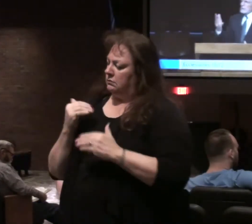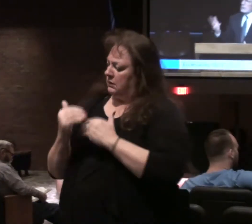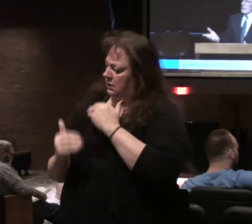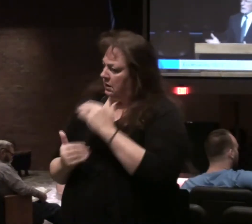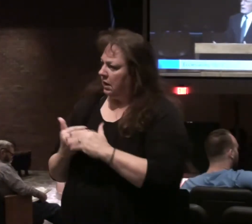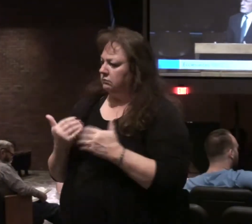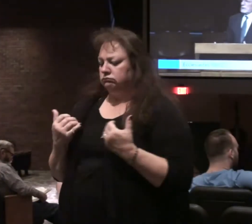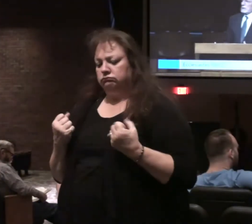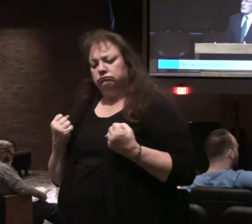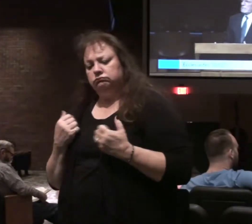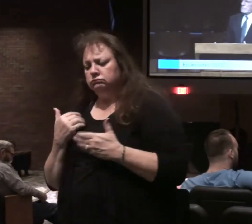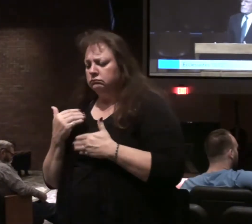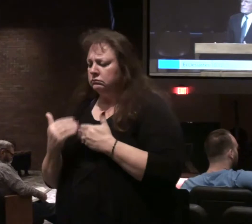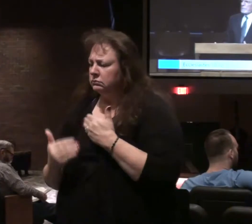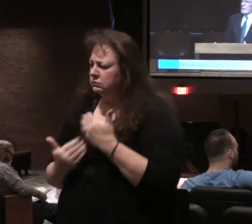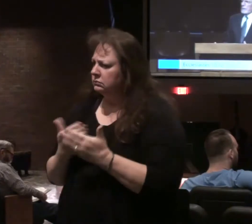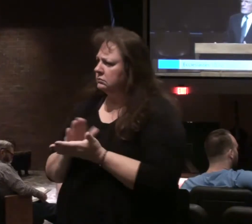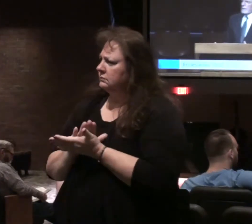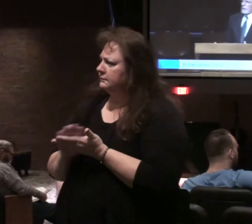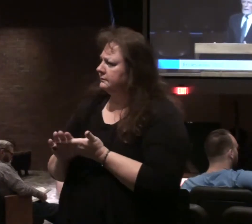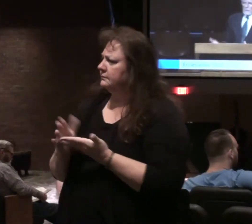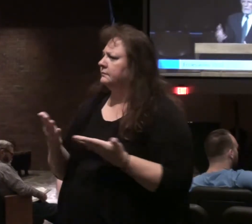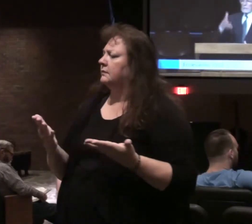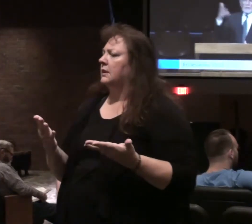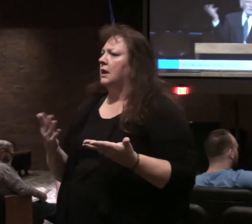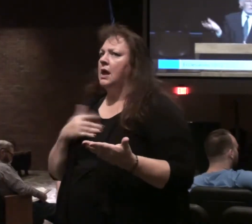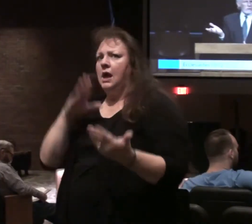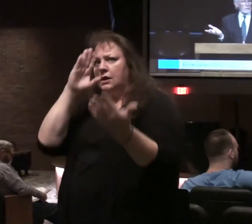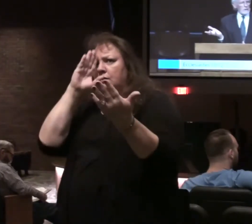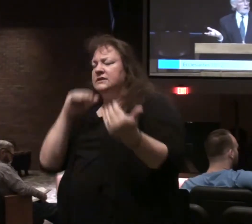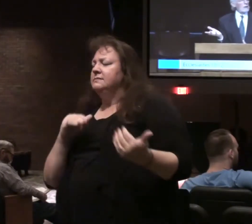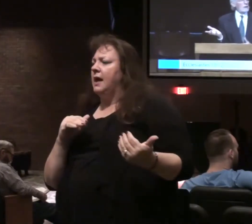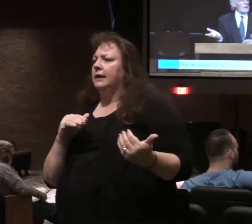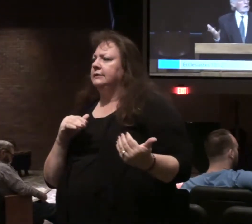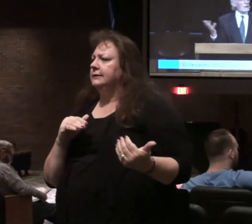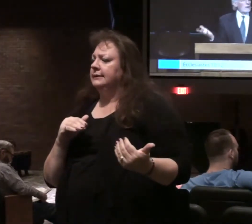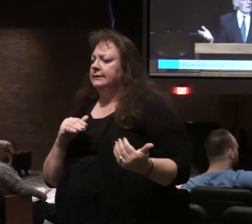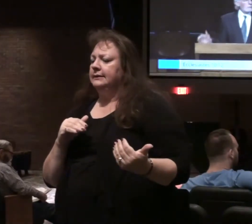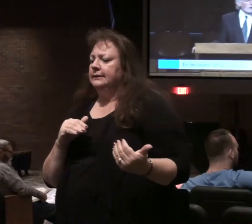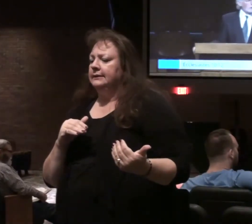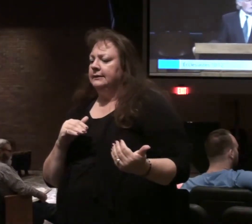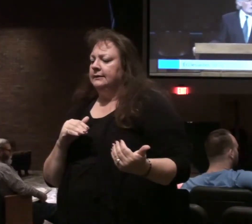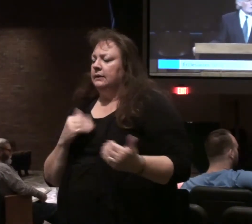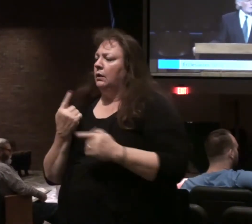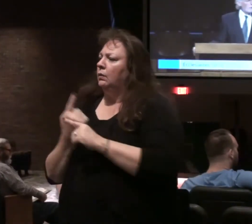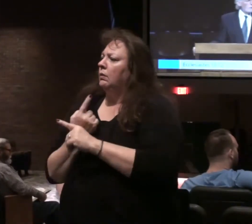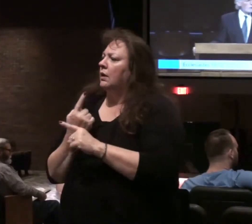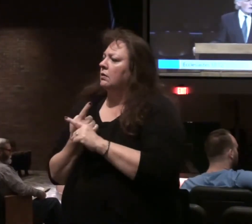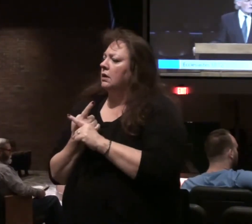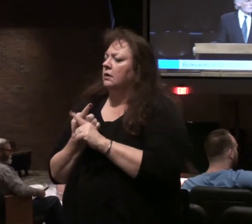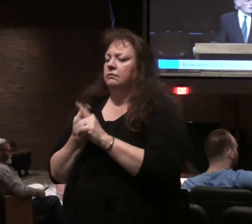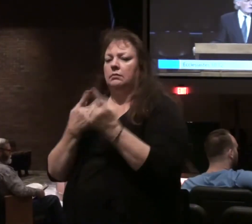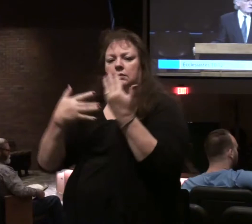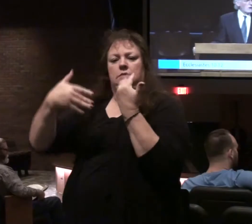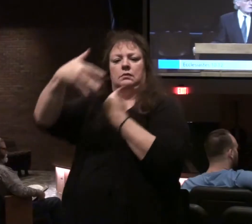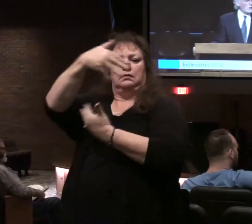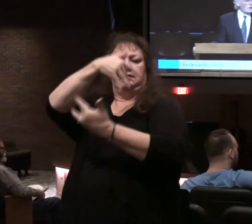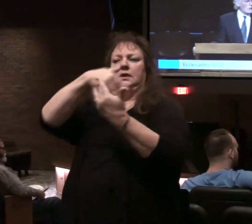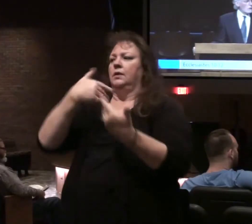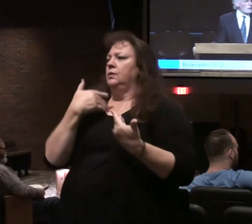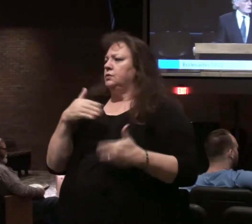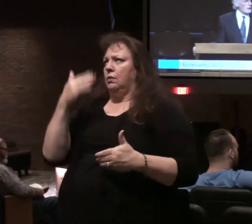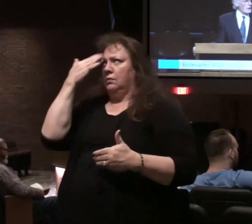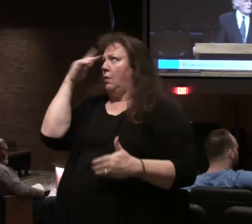Our speech is to be gracious. And I don't expect it's going to be regularly from the people around me that don't